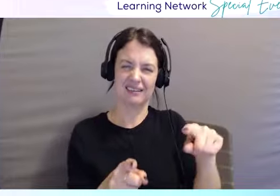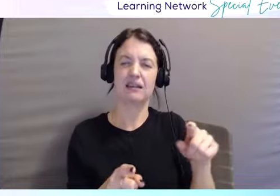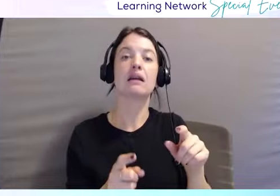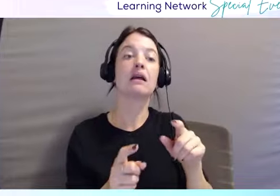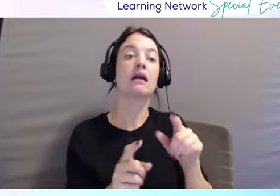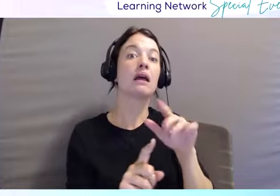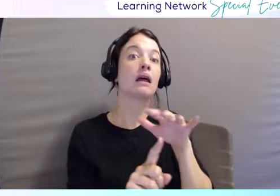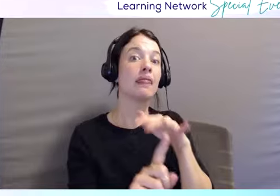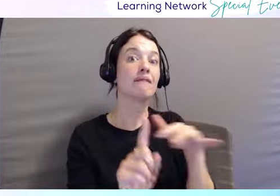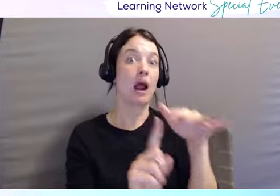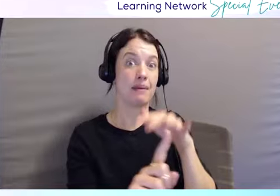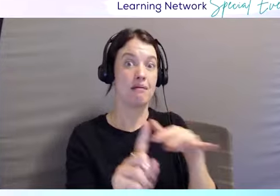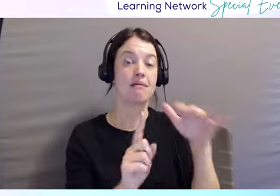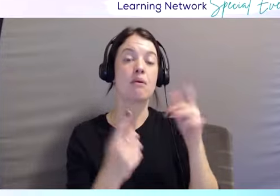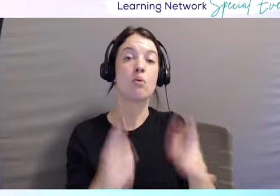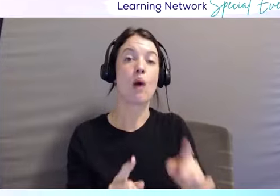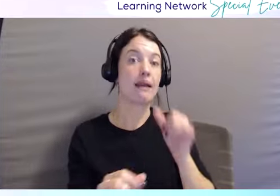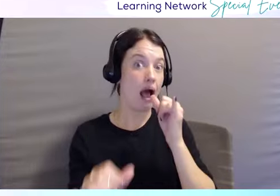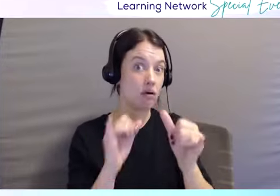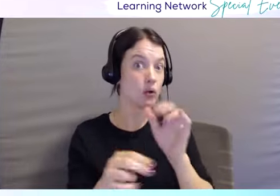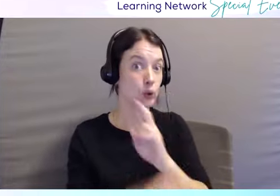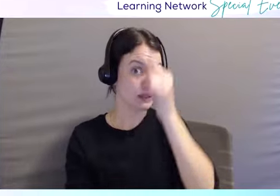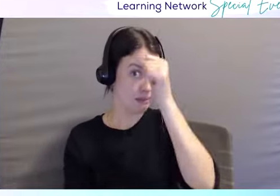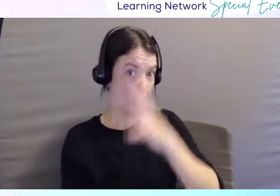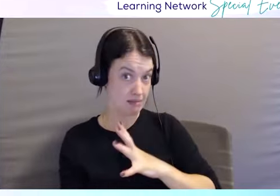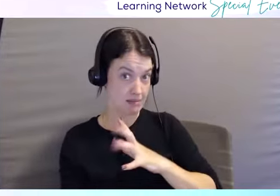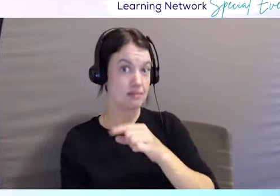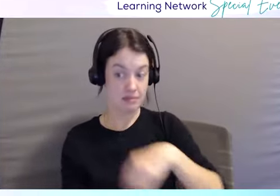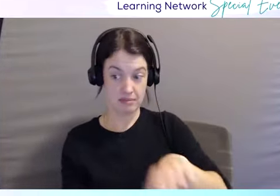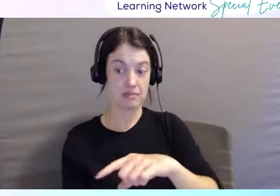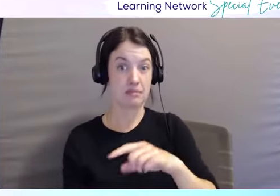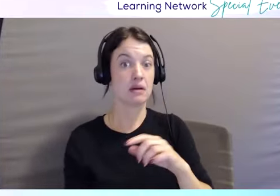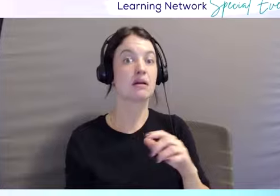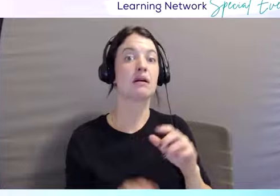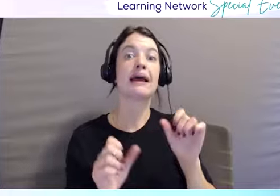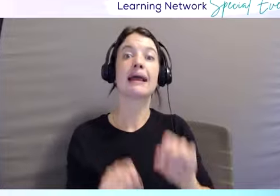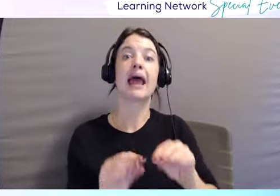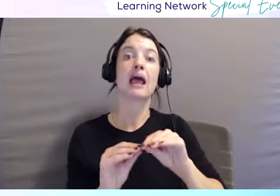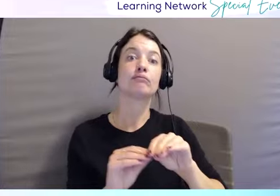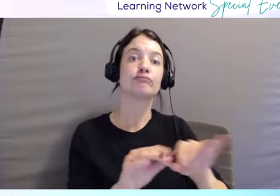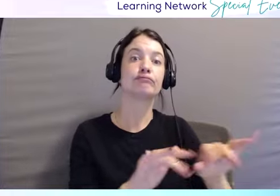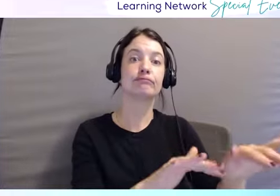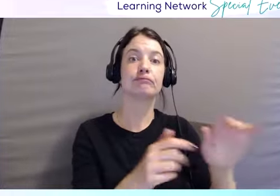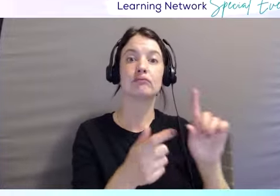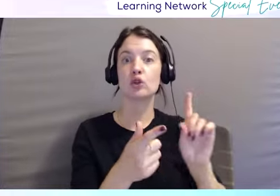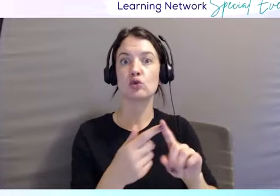used among men can contribute to issues like on heightened aggression.